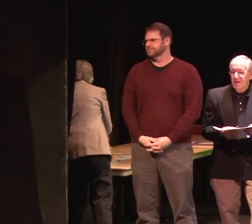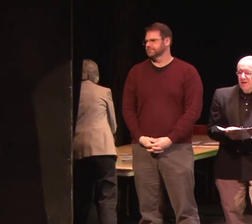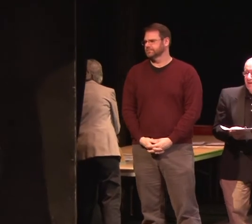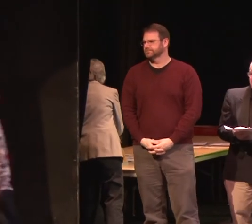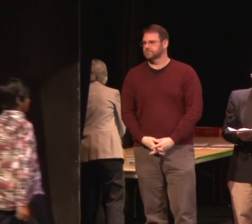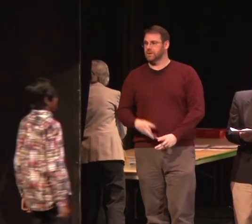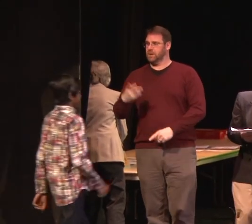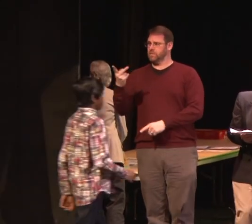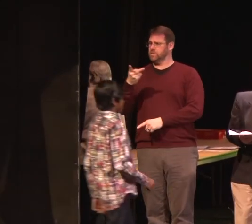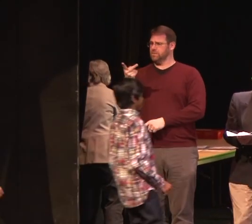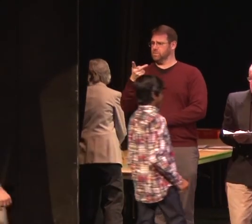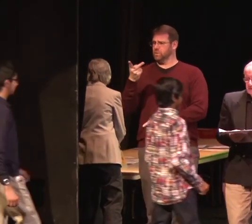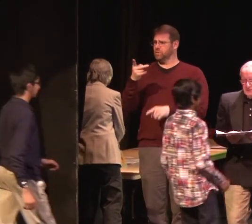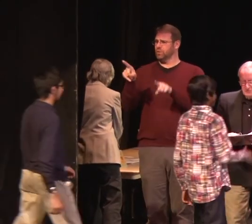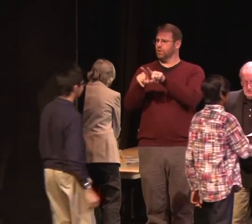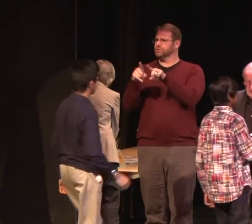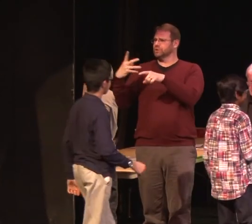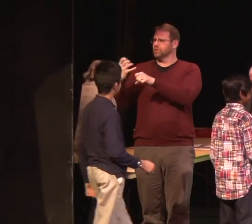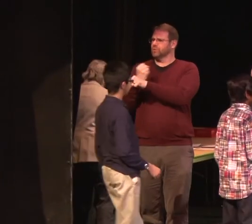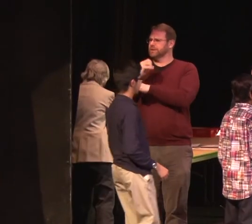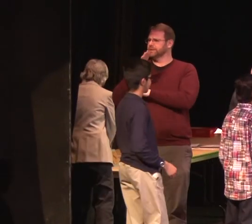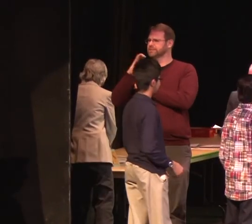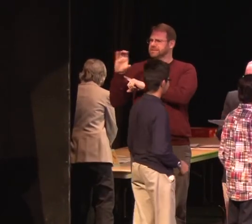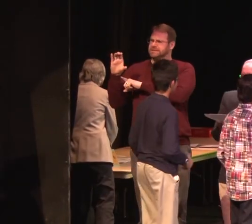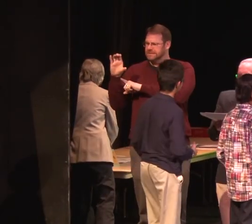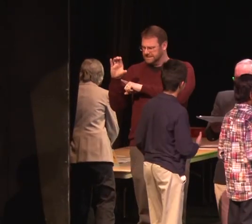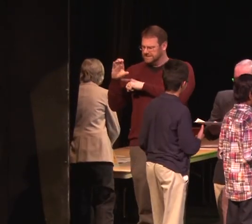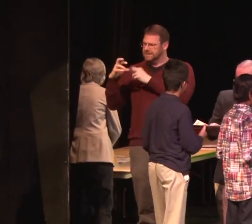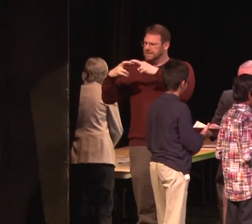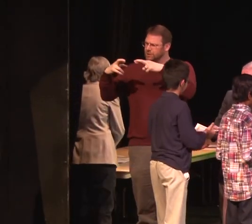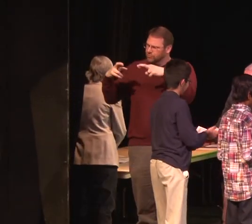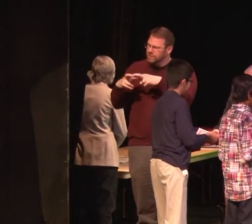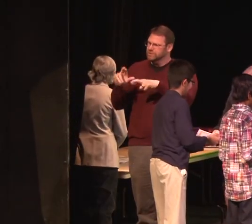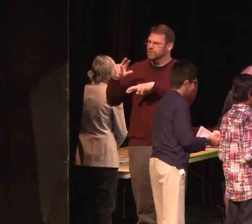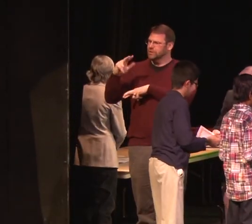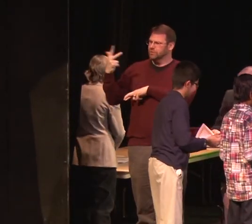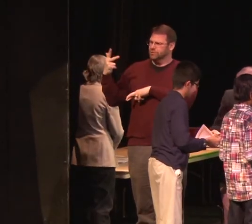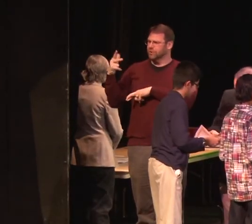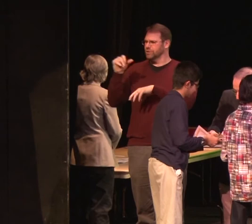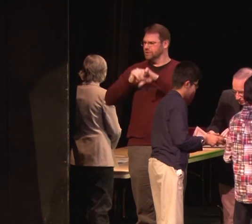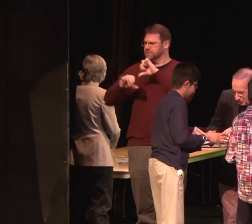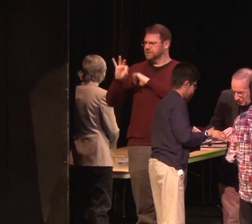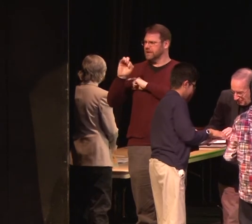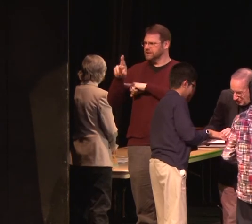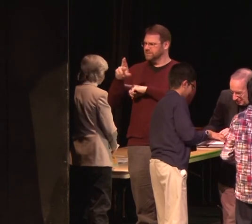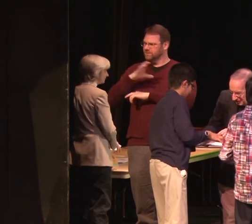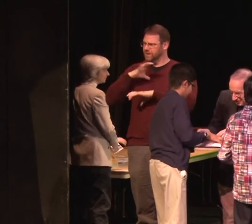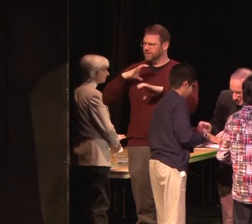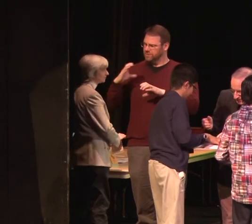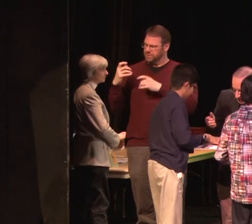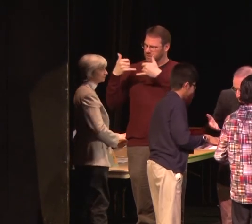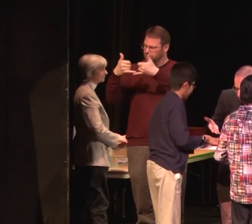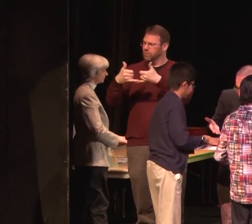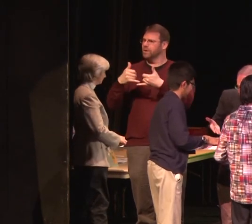They will also win the BCC Rensselaer Region 3 Science Fair Committee Award, which is a plaque and $100 for an